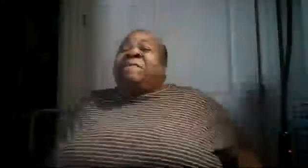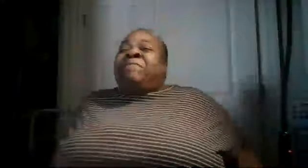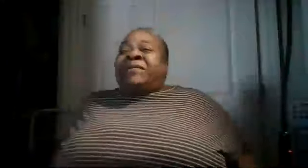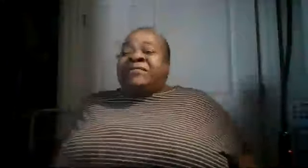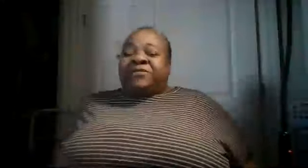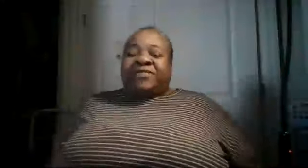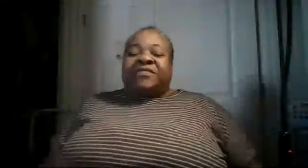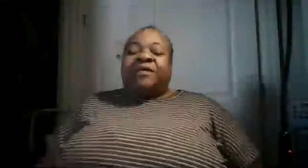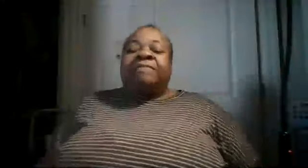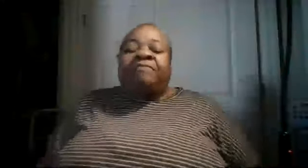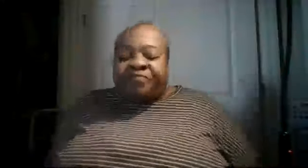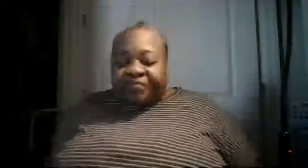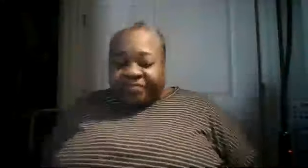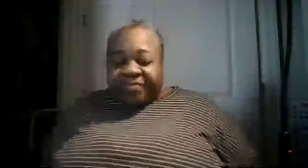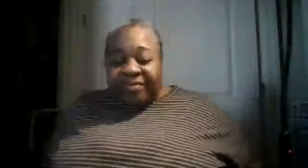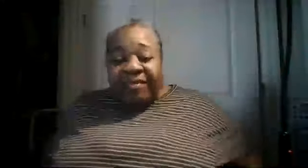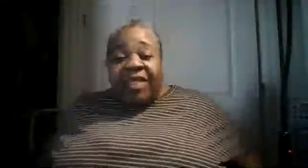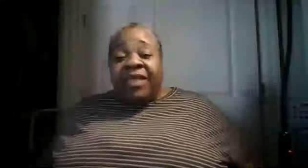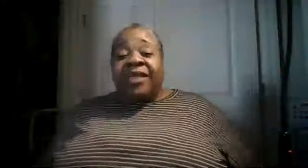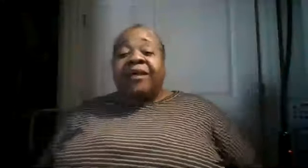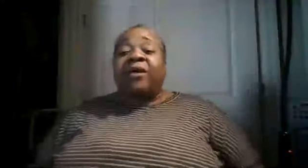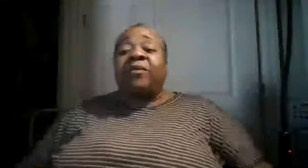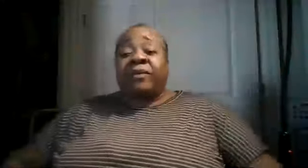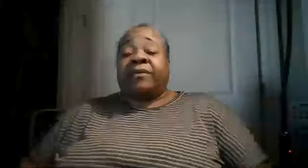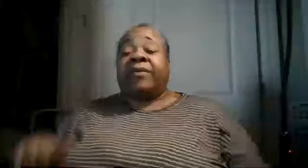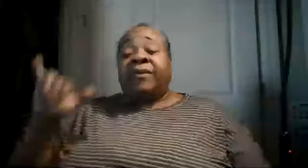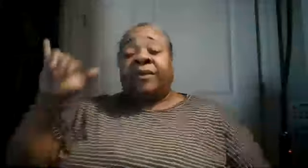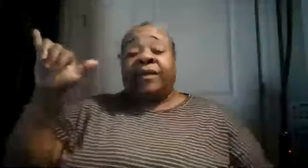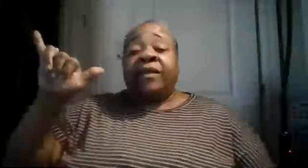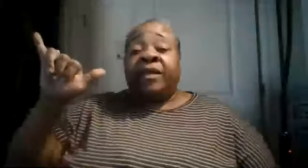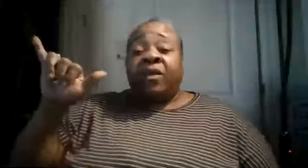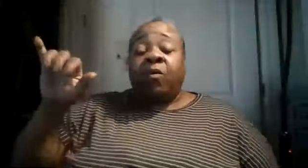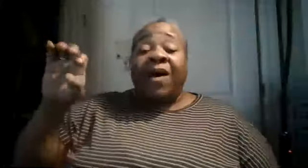But seriously. Yellow.